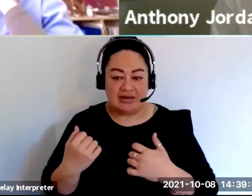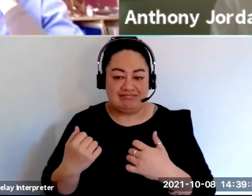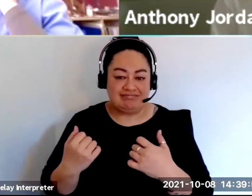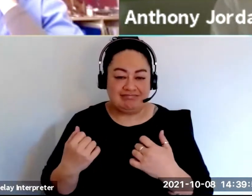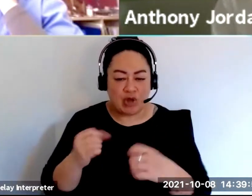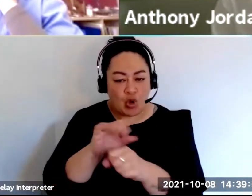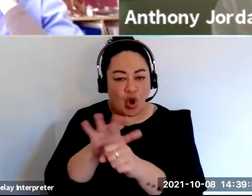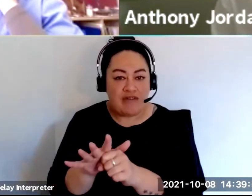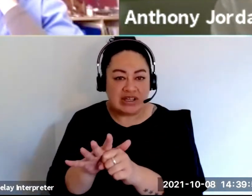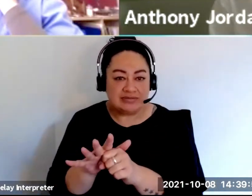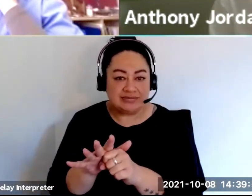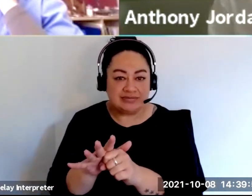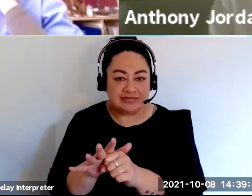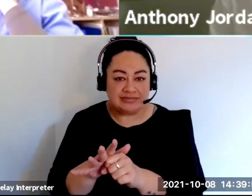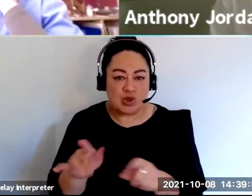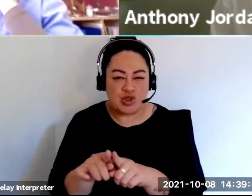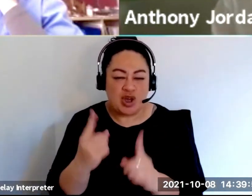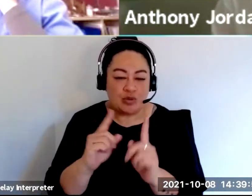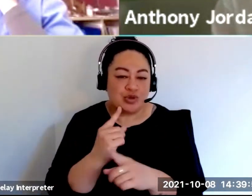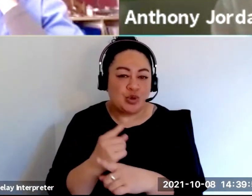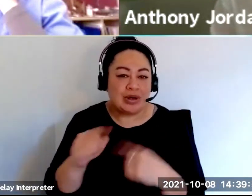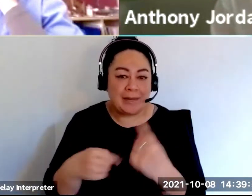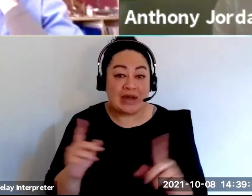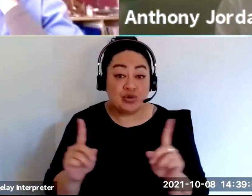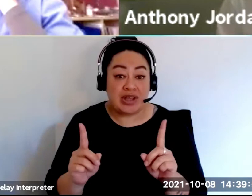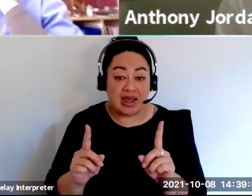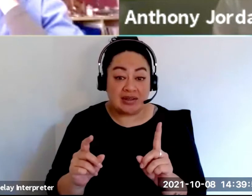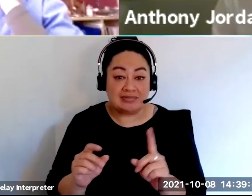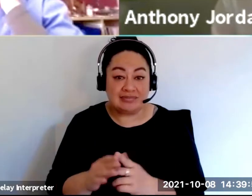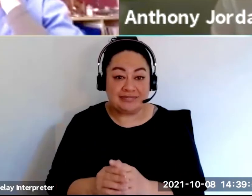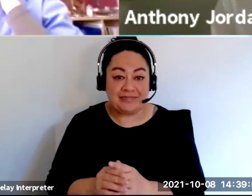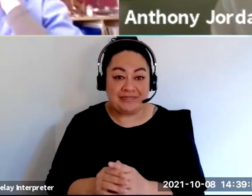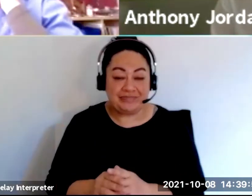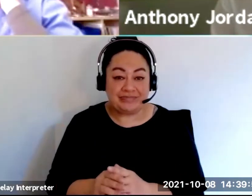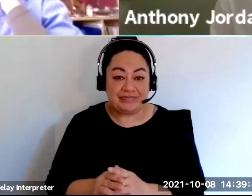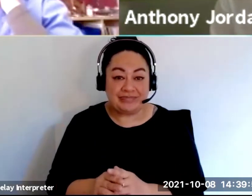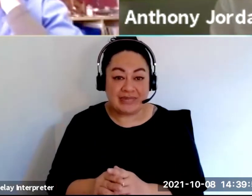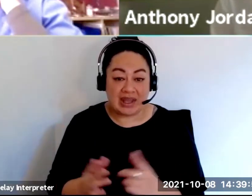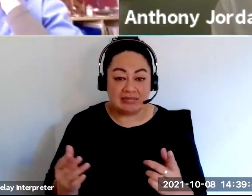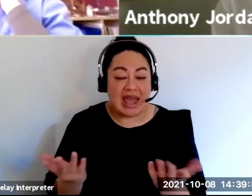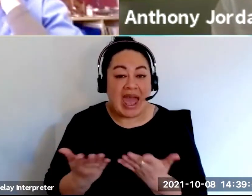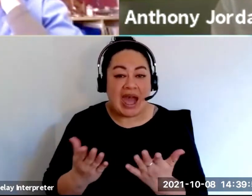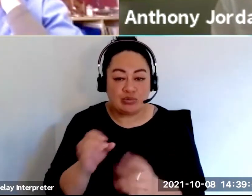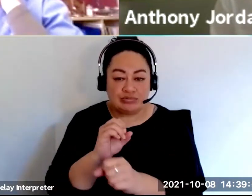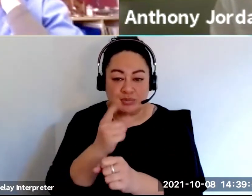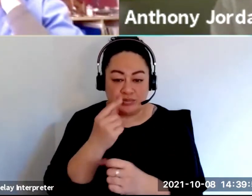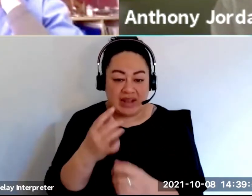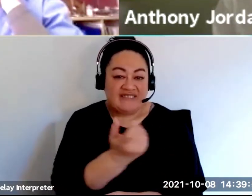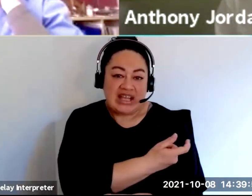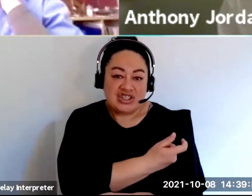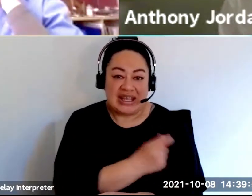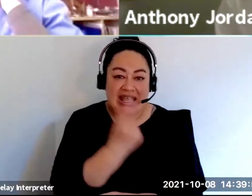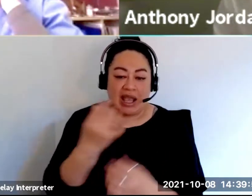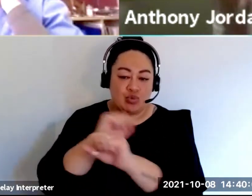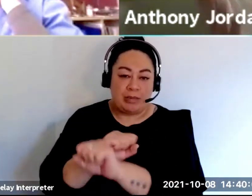what we'll be discussing today is the role of vaccination in terms of protecting us from COVID.